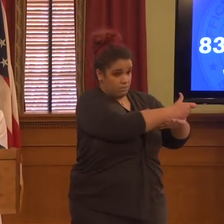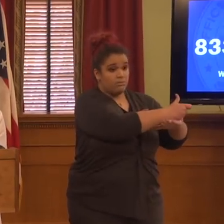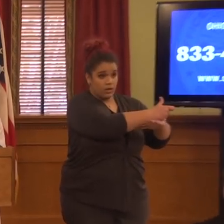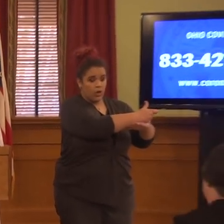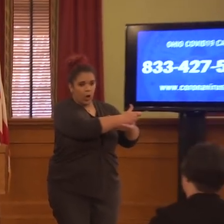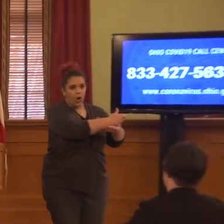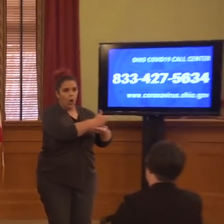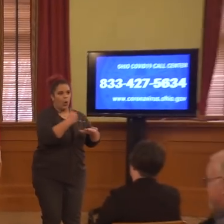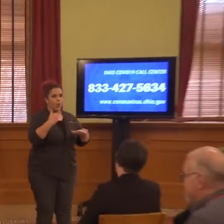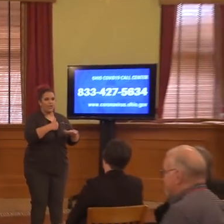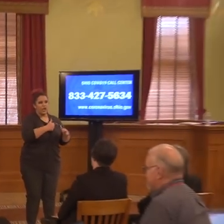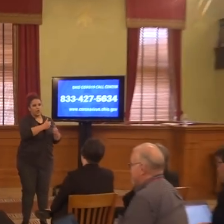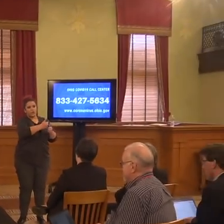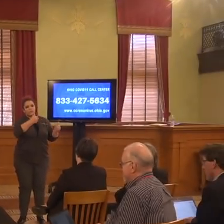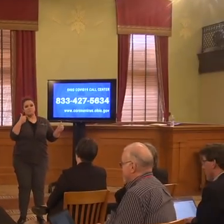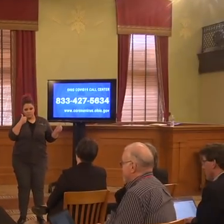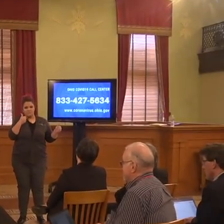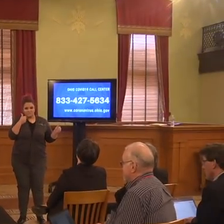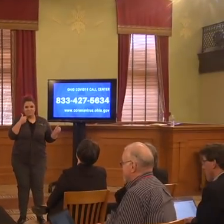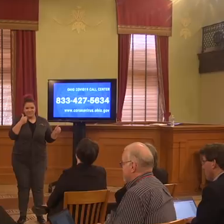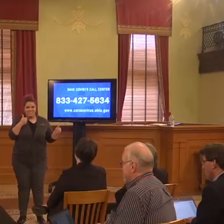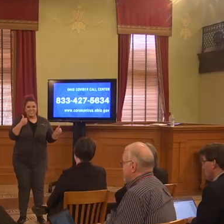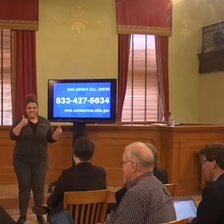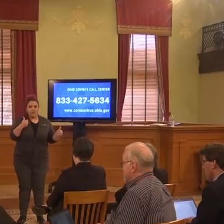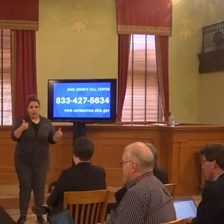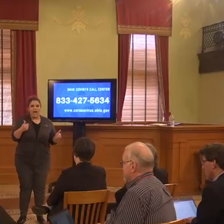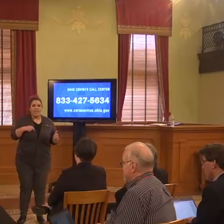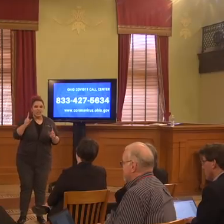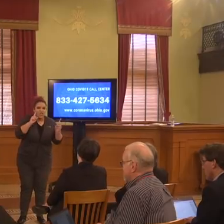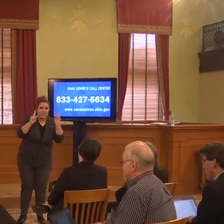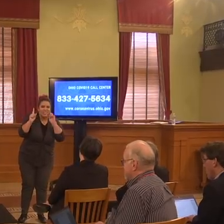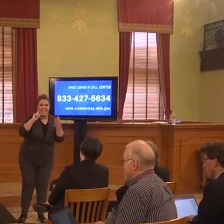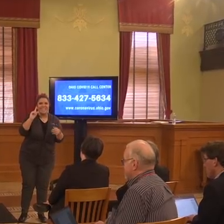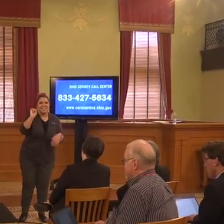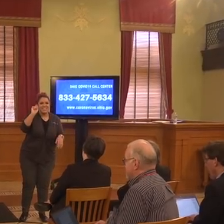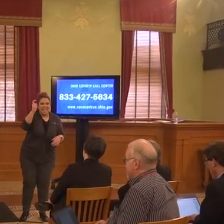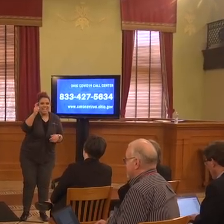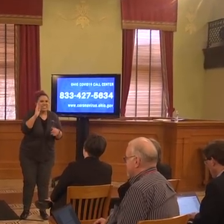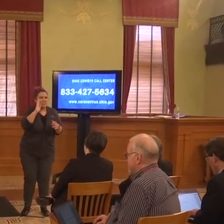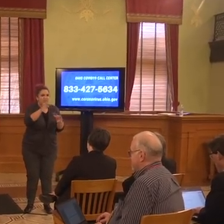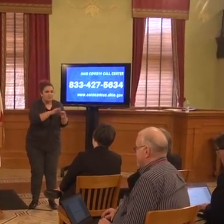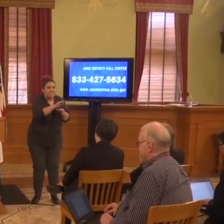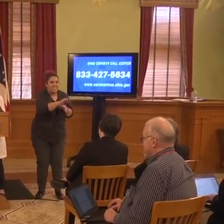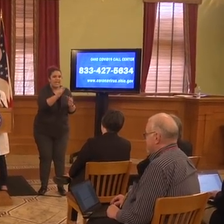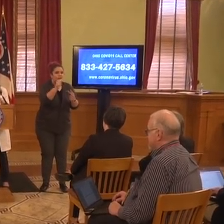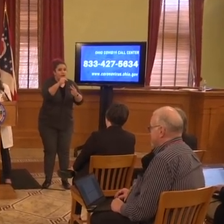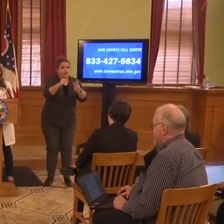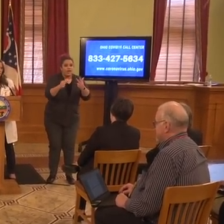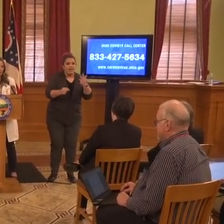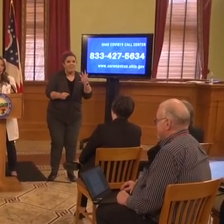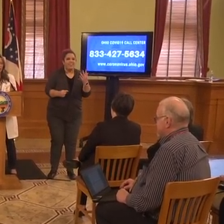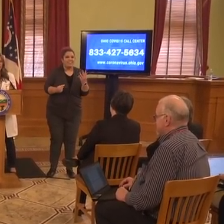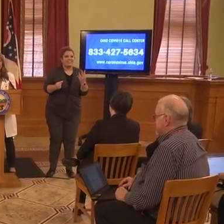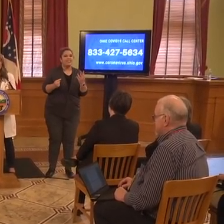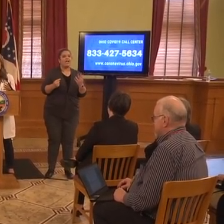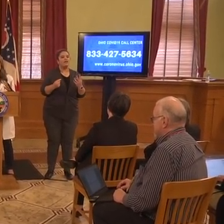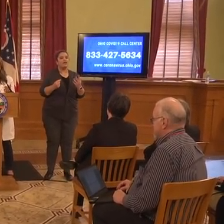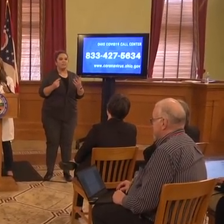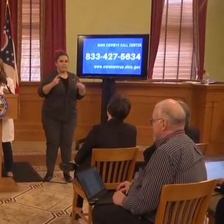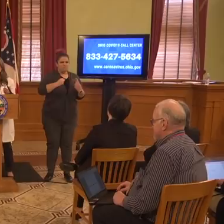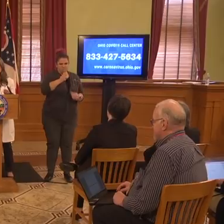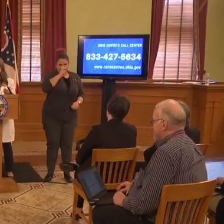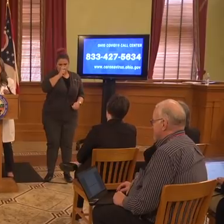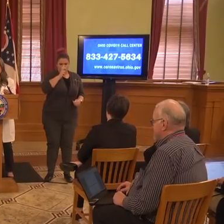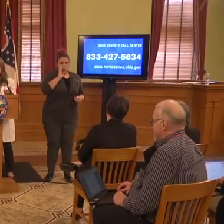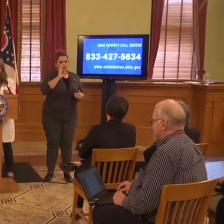it backwards. I've heard taxes will be delayed, all sorts of wonderful things that give us a little leeway, and